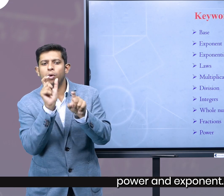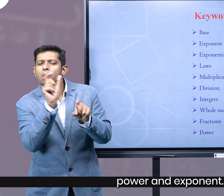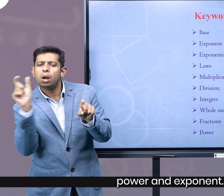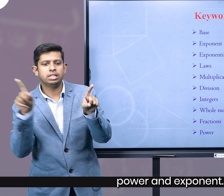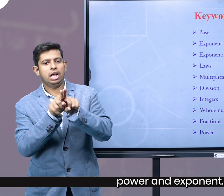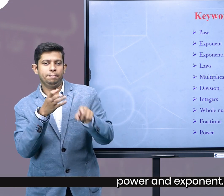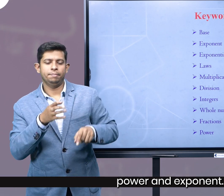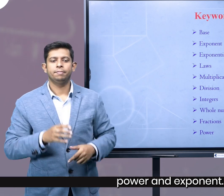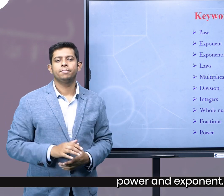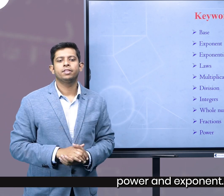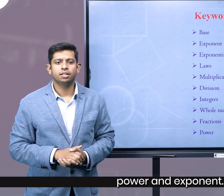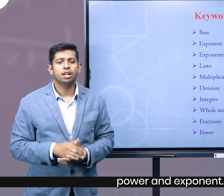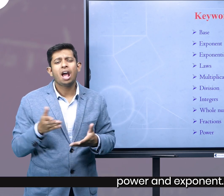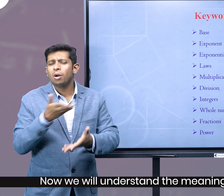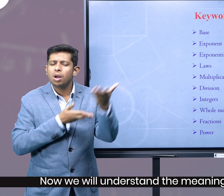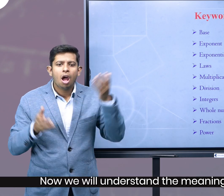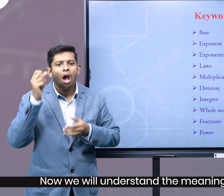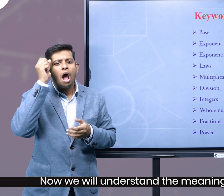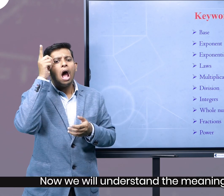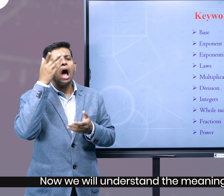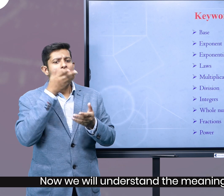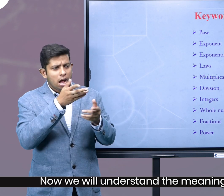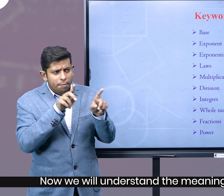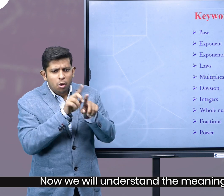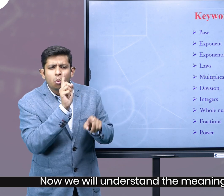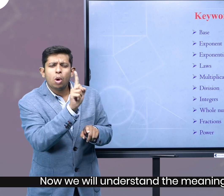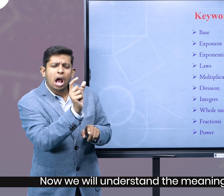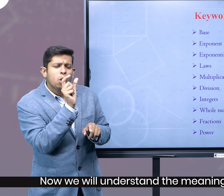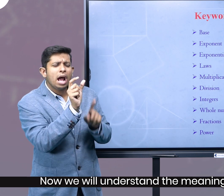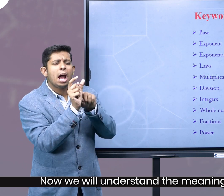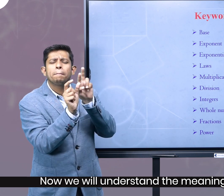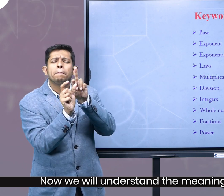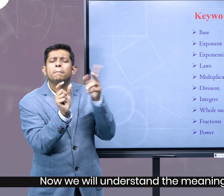exponent. Now we will understand the meaning of each word.